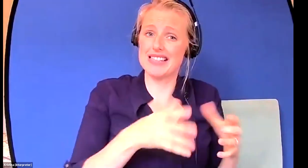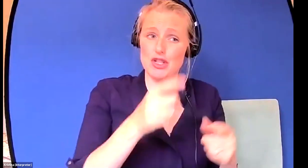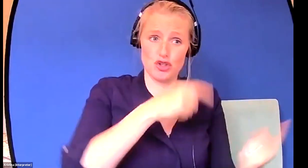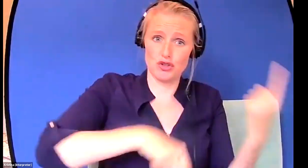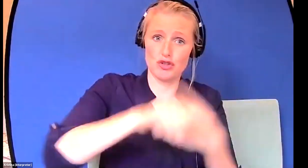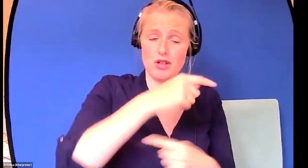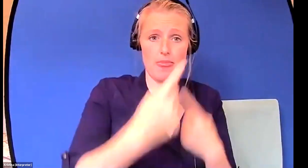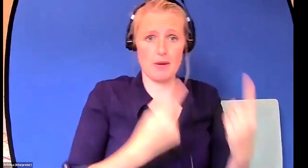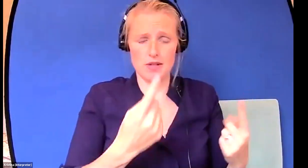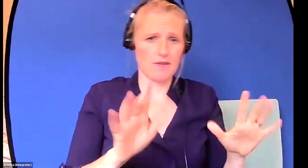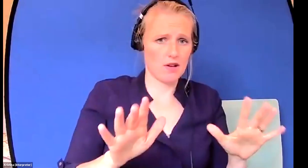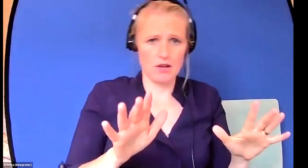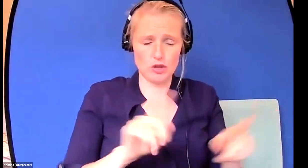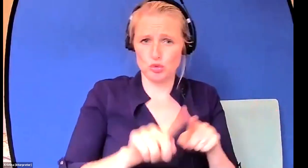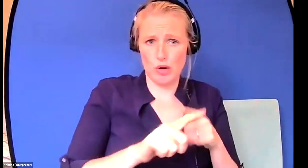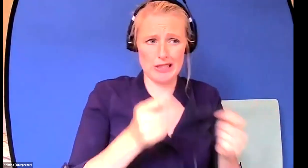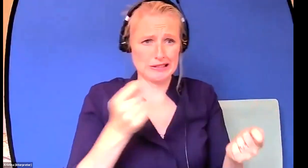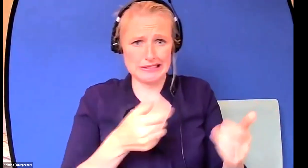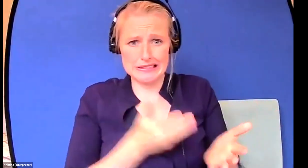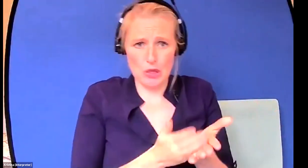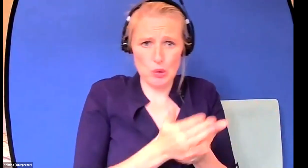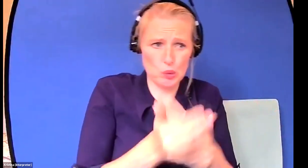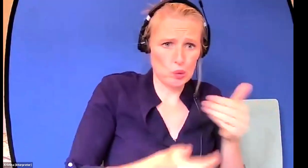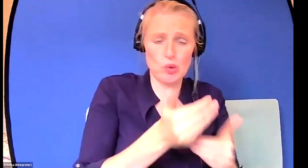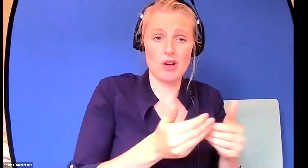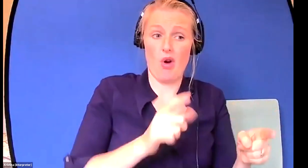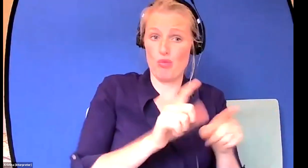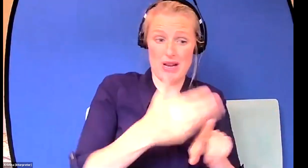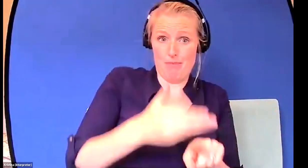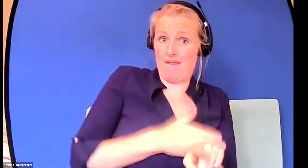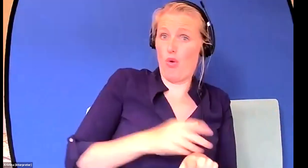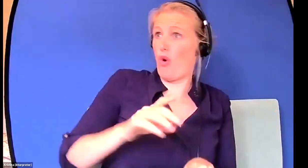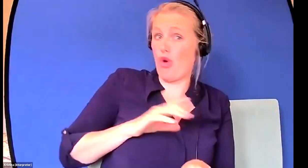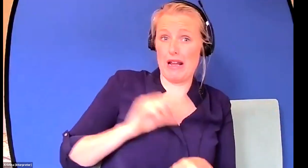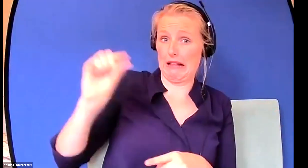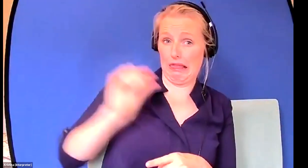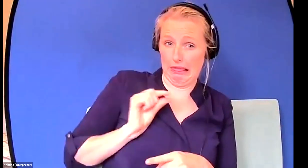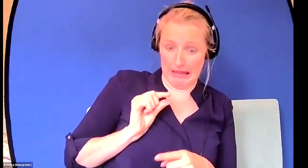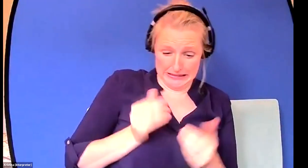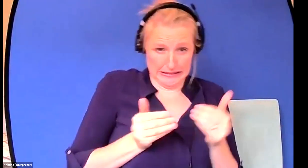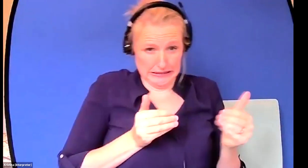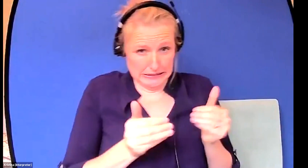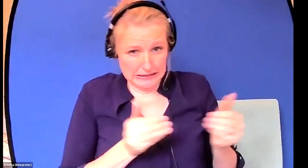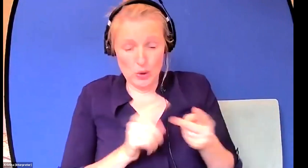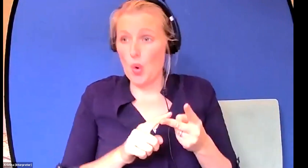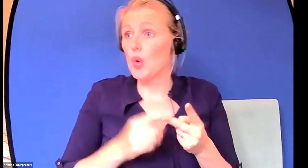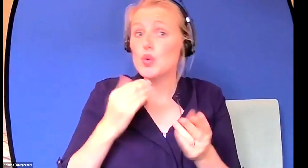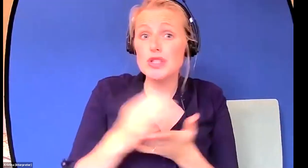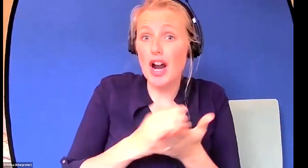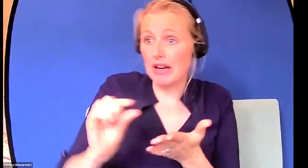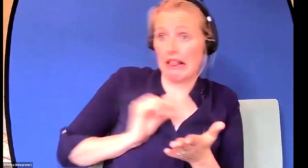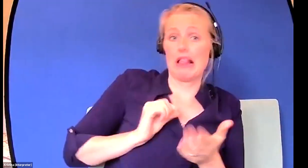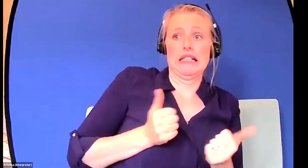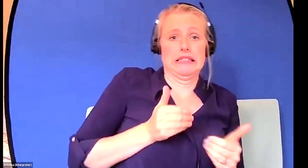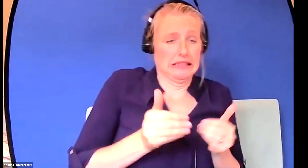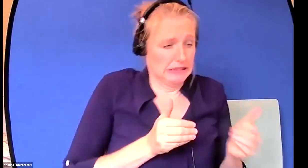become adapted to surviving on a shoestring or through charity or goodwill, barely subsisting. And for the